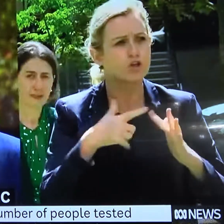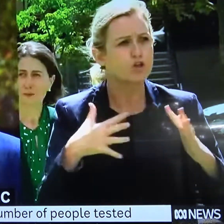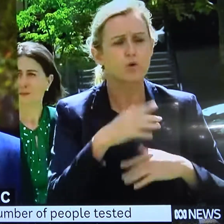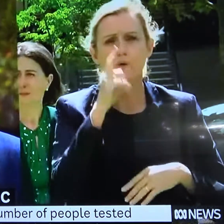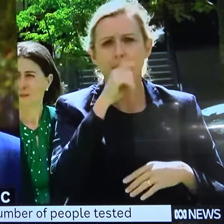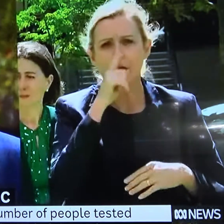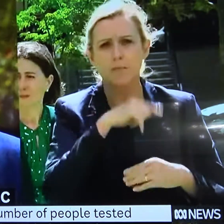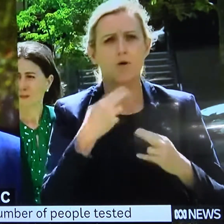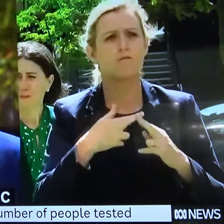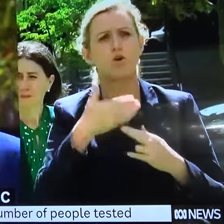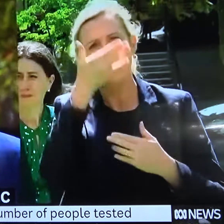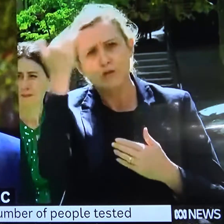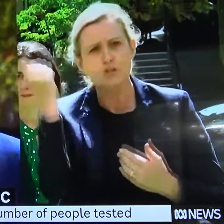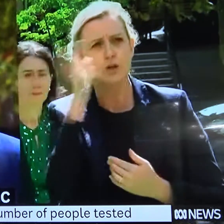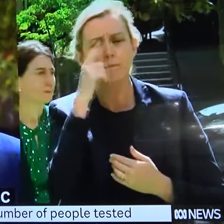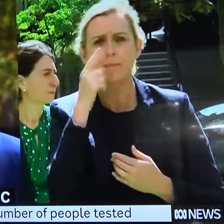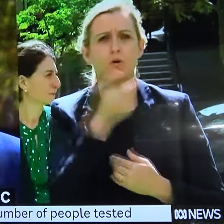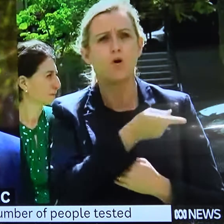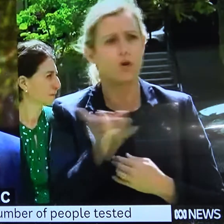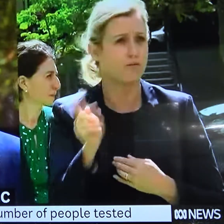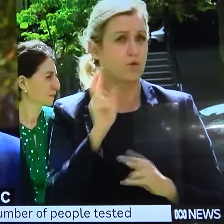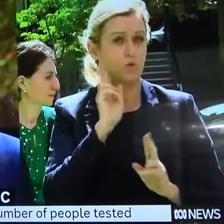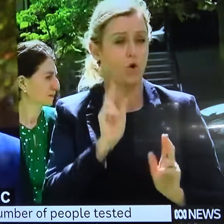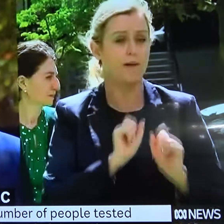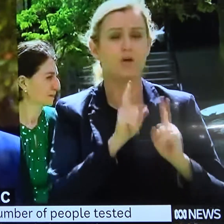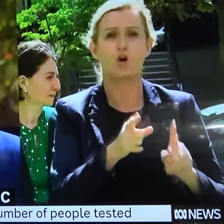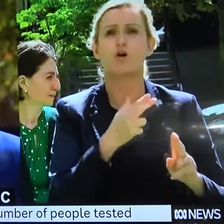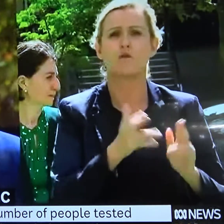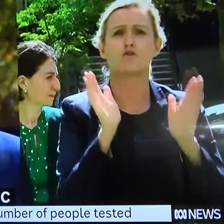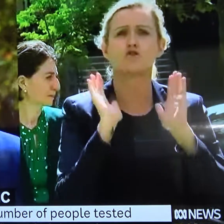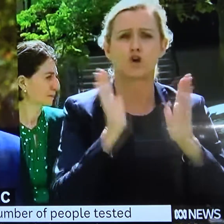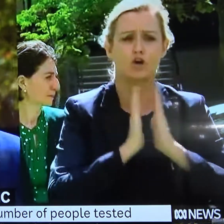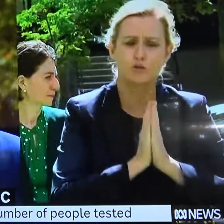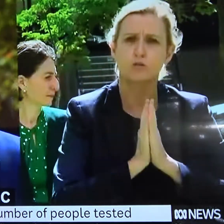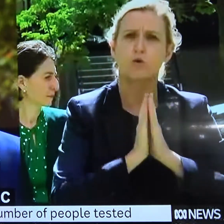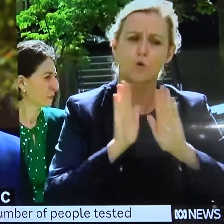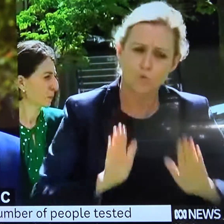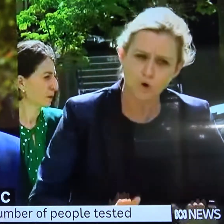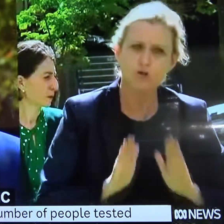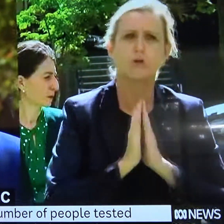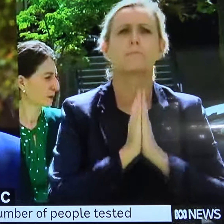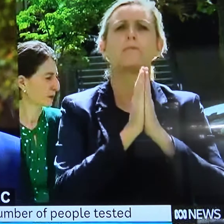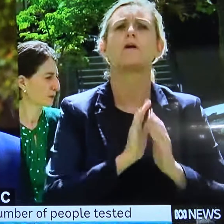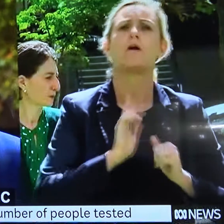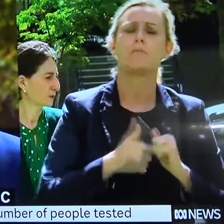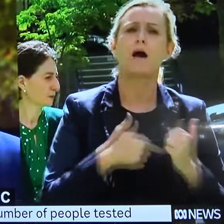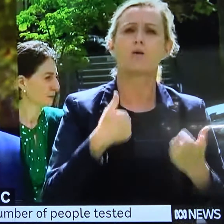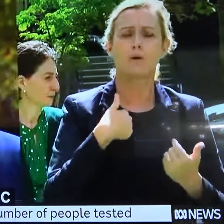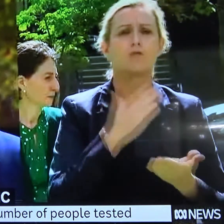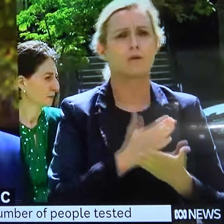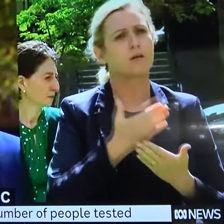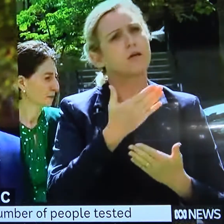your understanding, particularly as many of you would normally have been attending services. So many of you have made sure that we